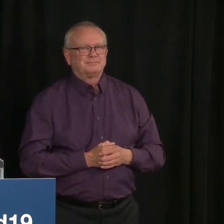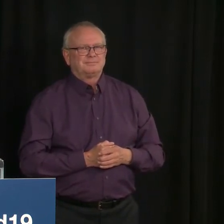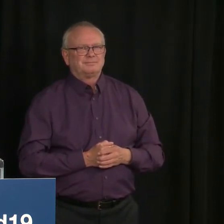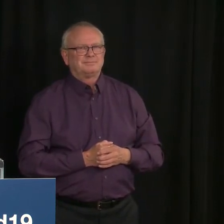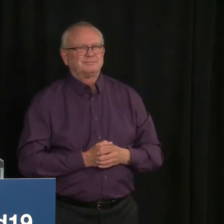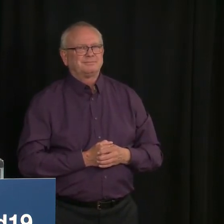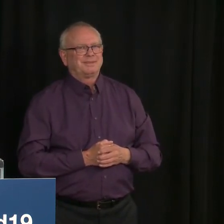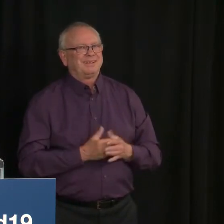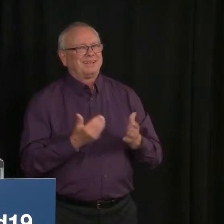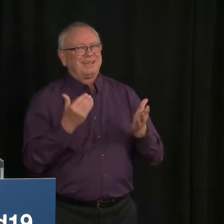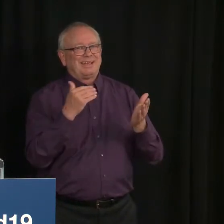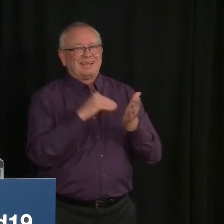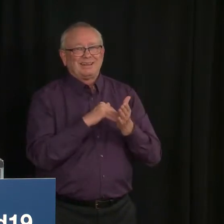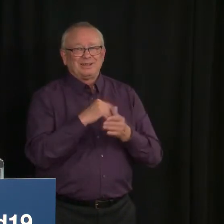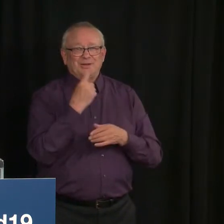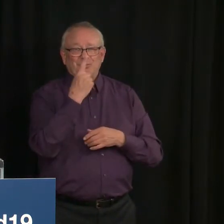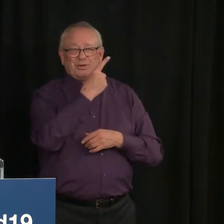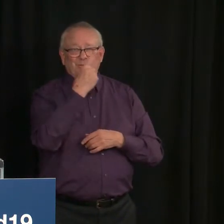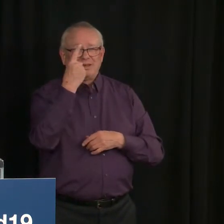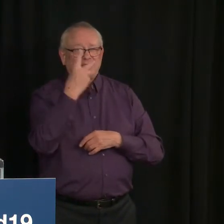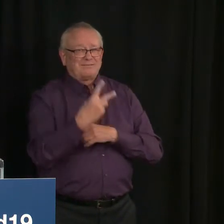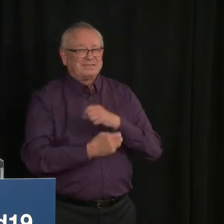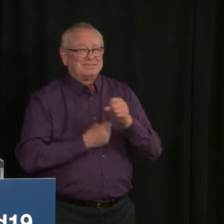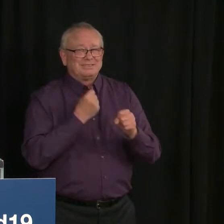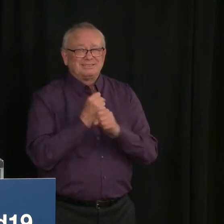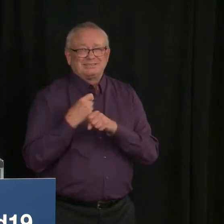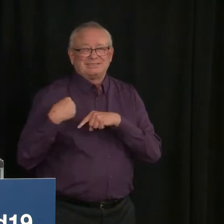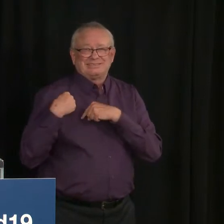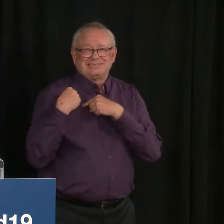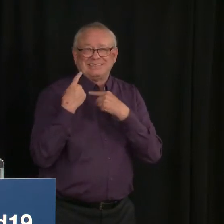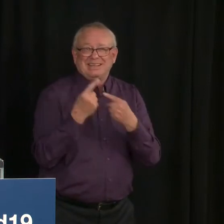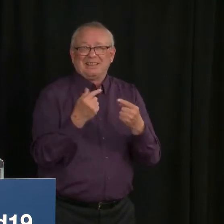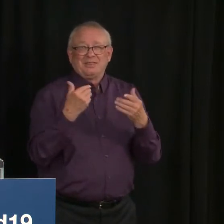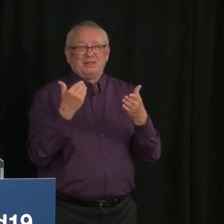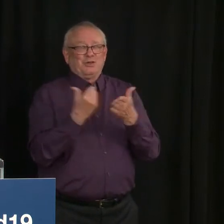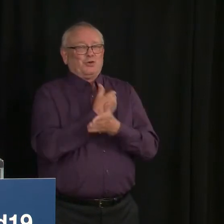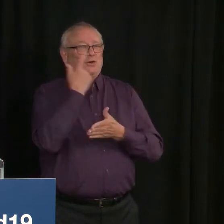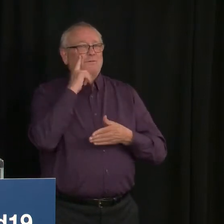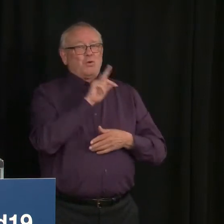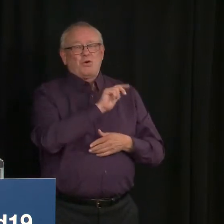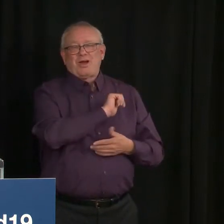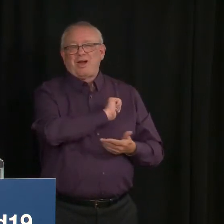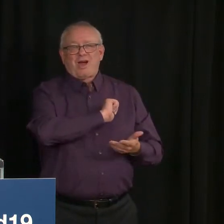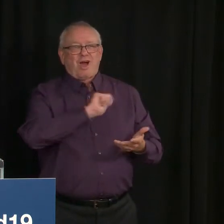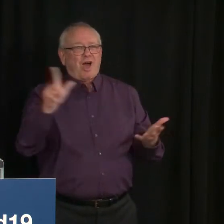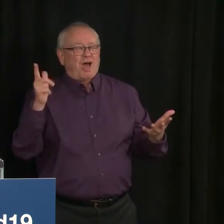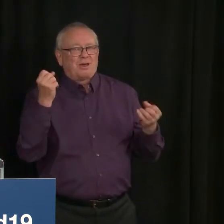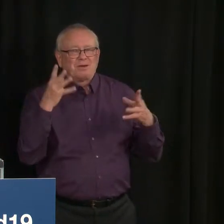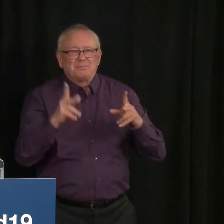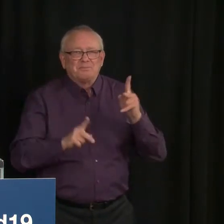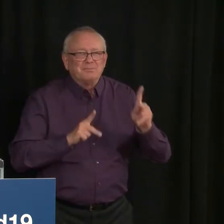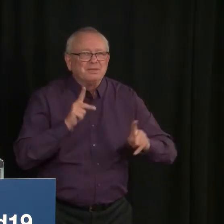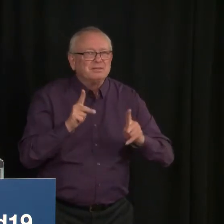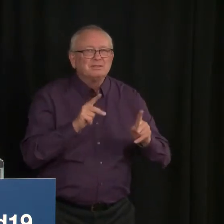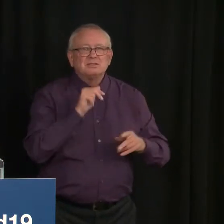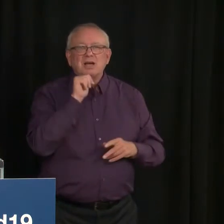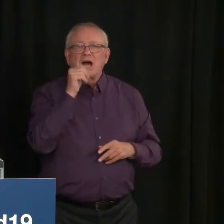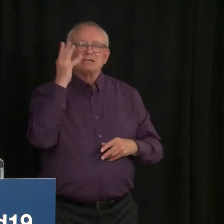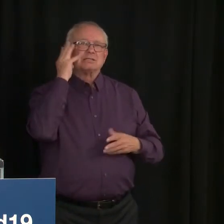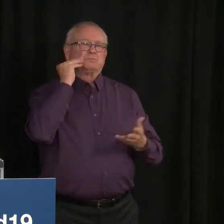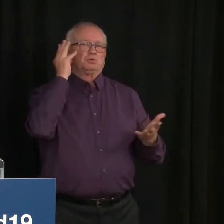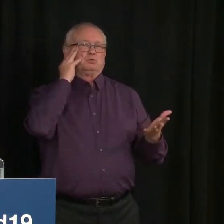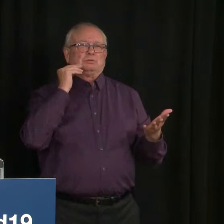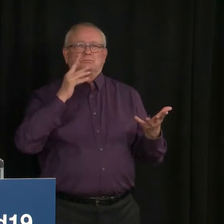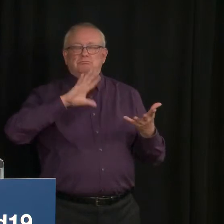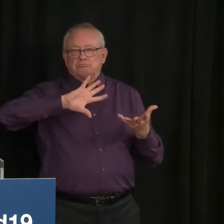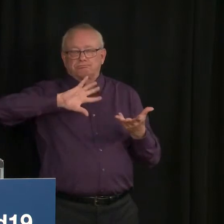kind of disruption that we've lived through in the past 15 months. And it's totally natural to look at the